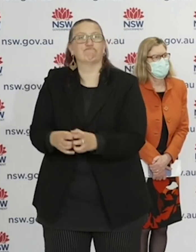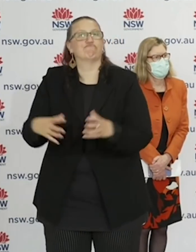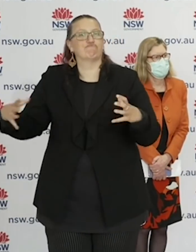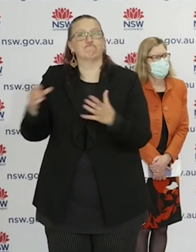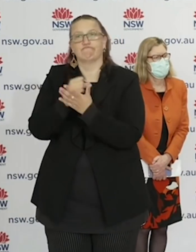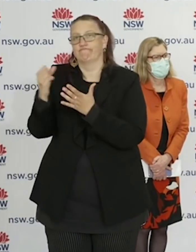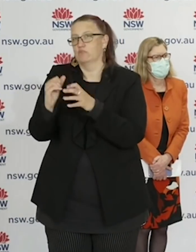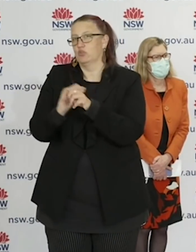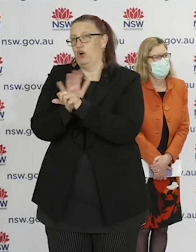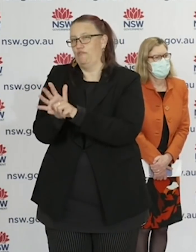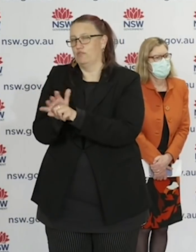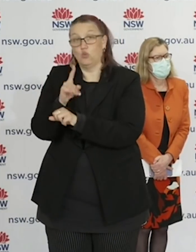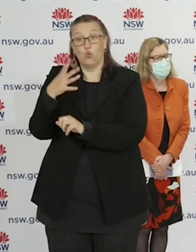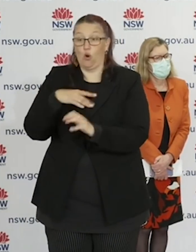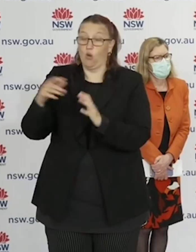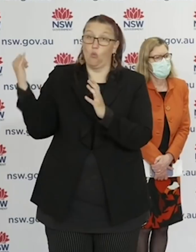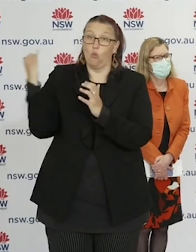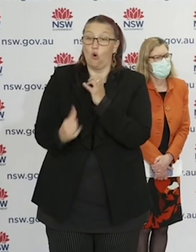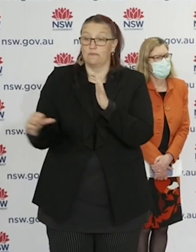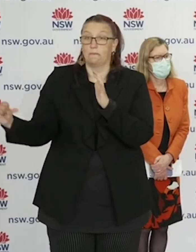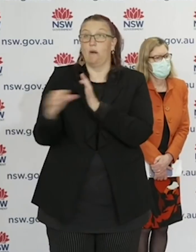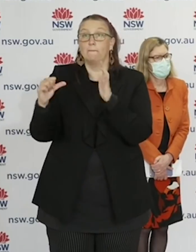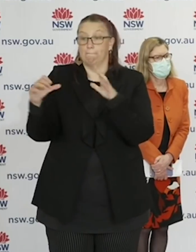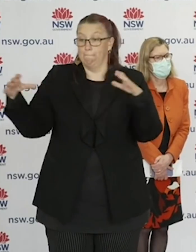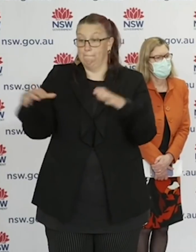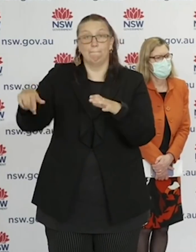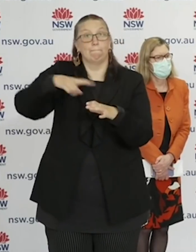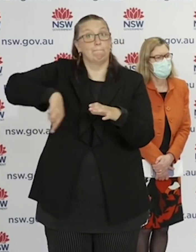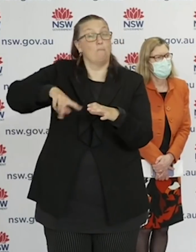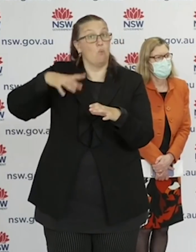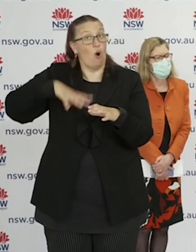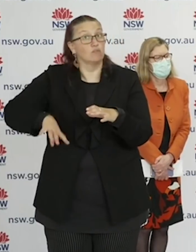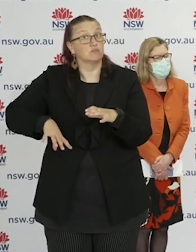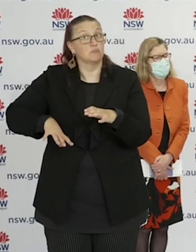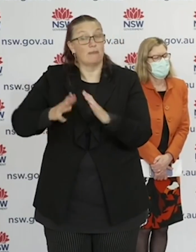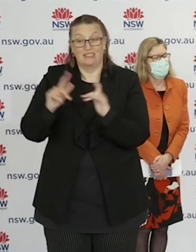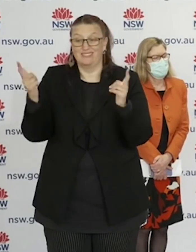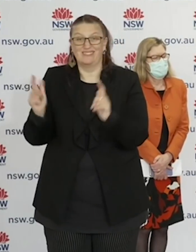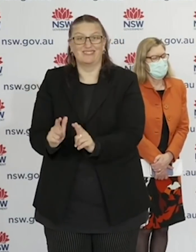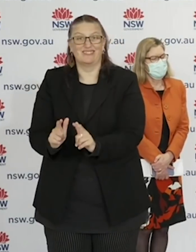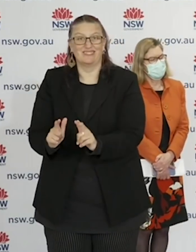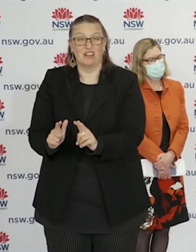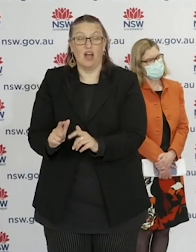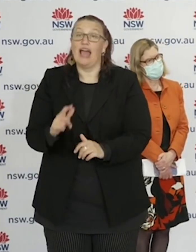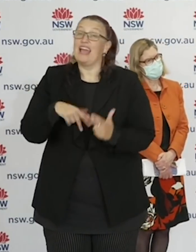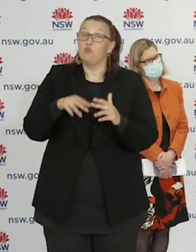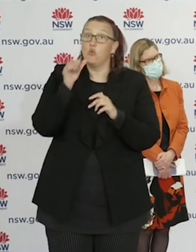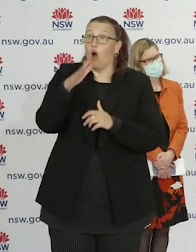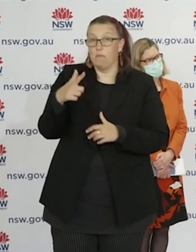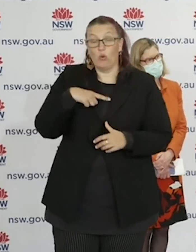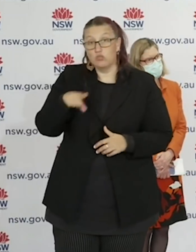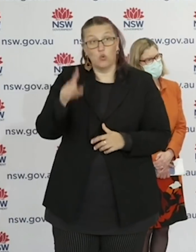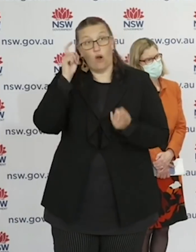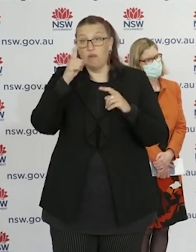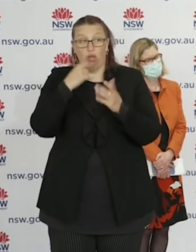selected suburbs there? And if there is a reluctance, is that because there is a fear that there'll be a backlash and you'd be accused of xenophobia, for instance? Please no. I